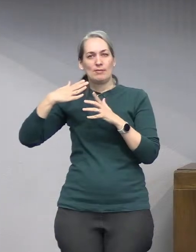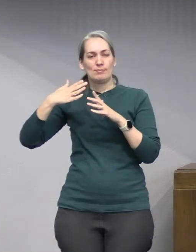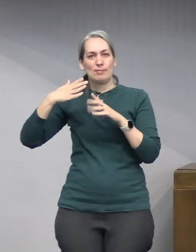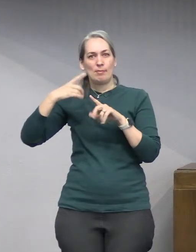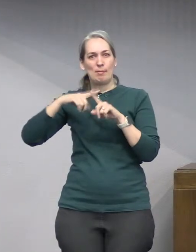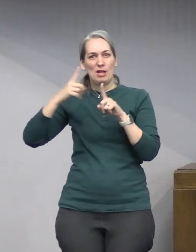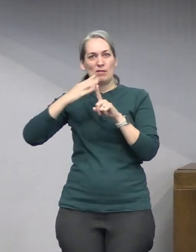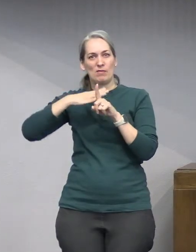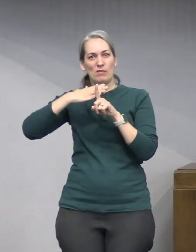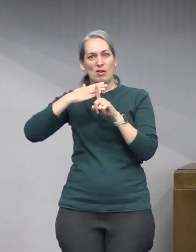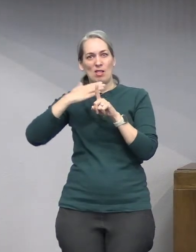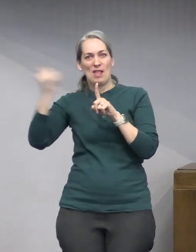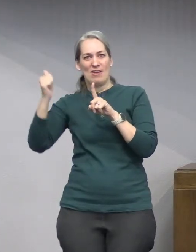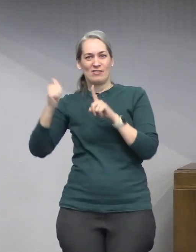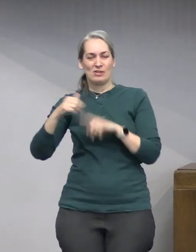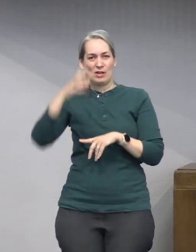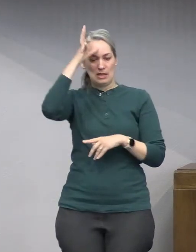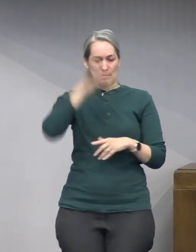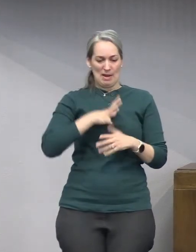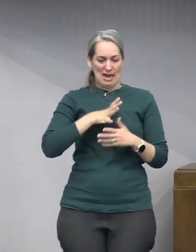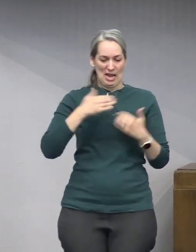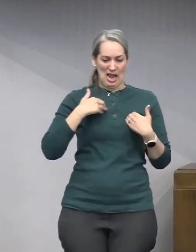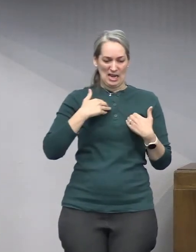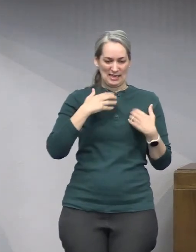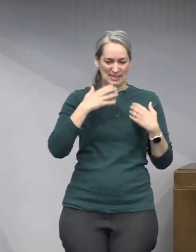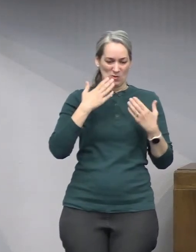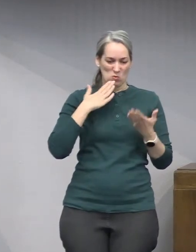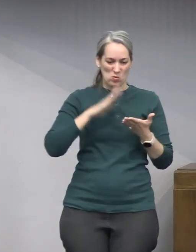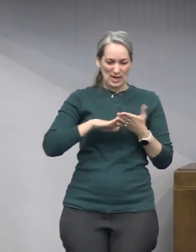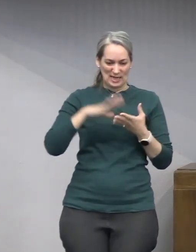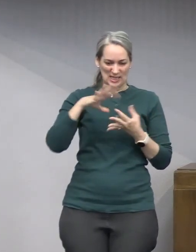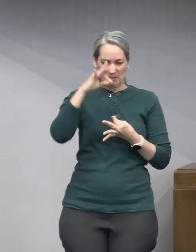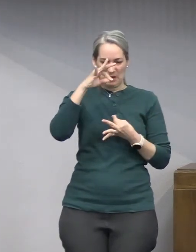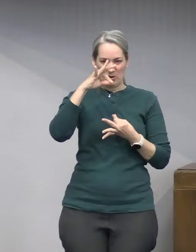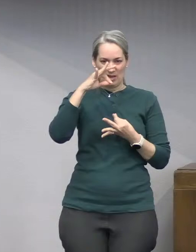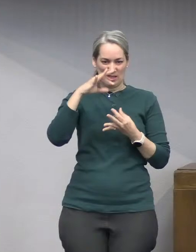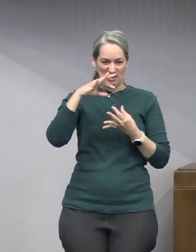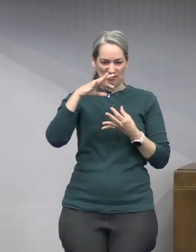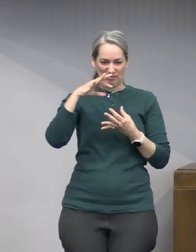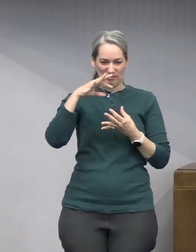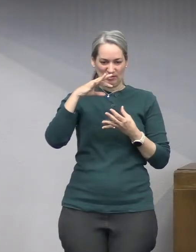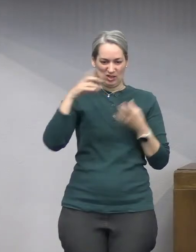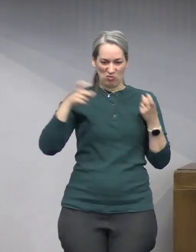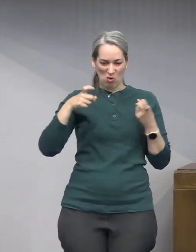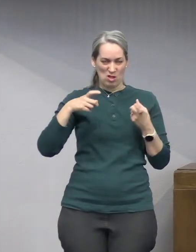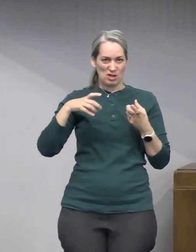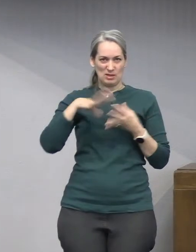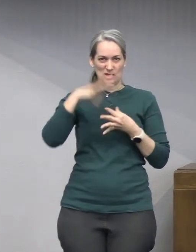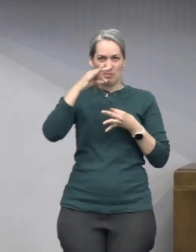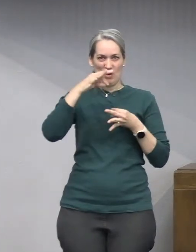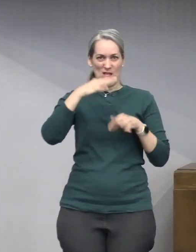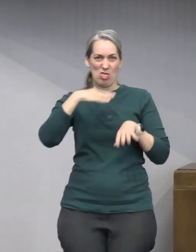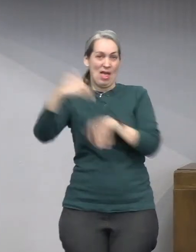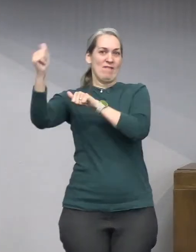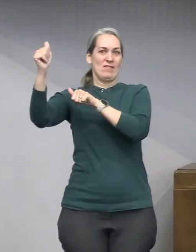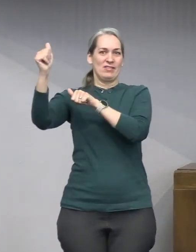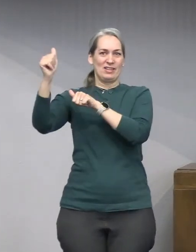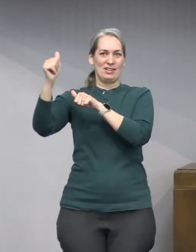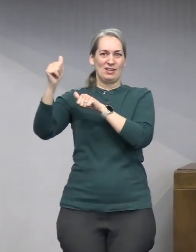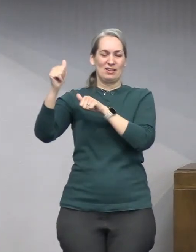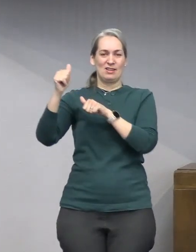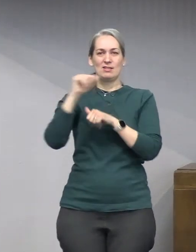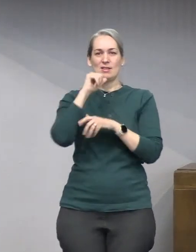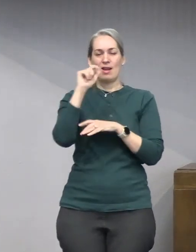evil spirit, once he was cleansed, the spirit departed, left in a powerful way. It's not simply that something went